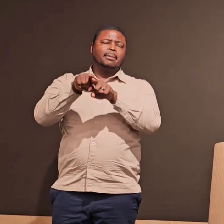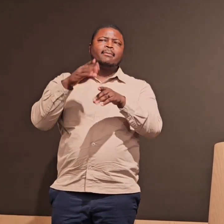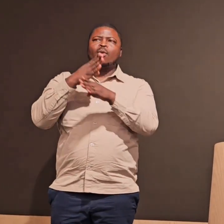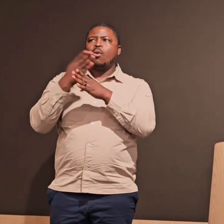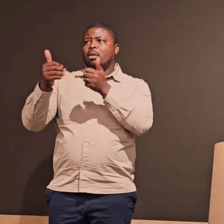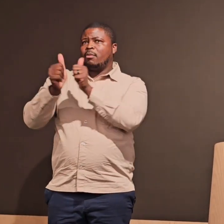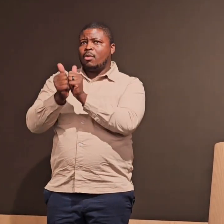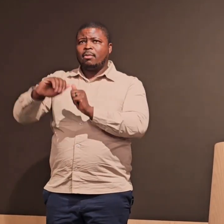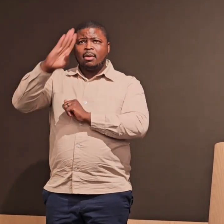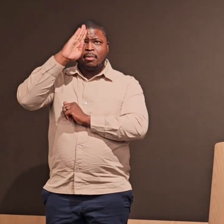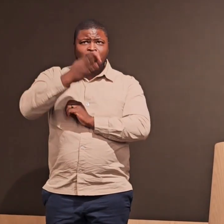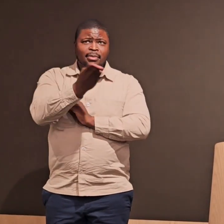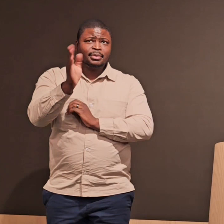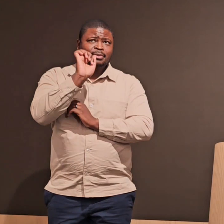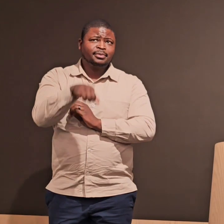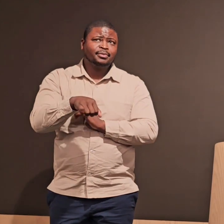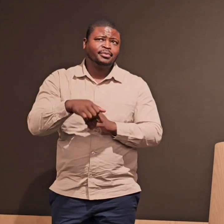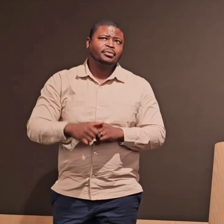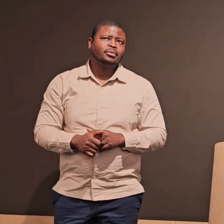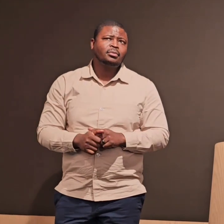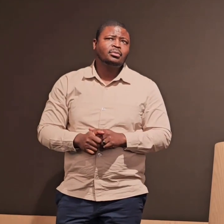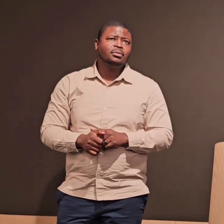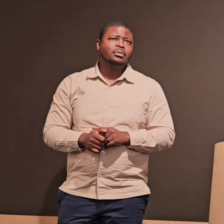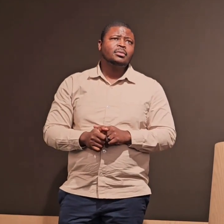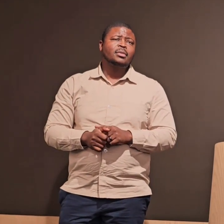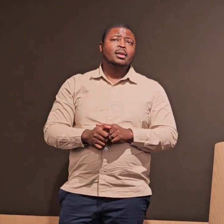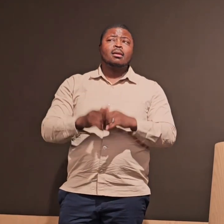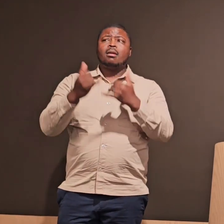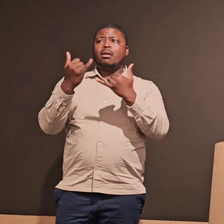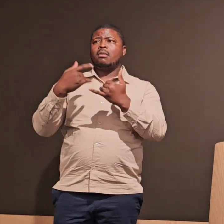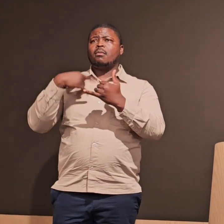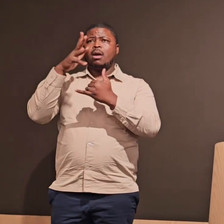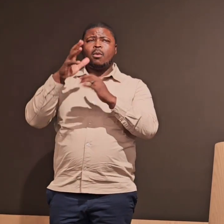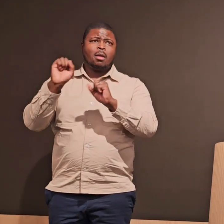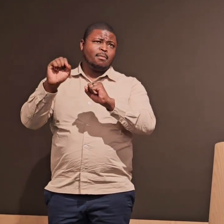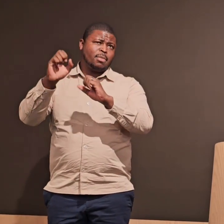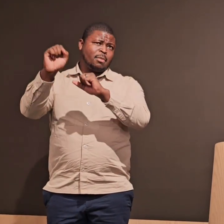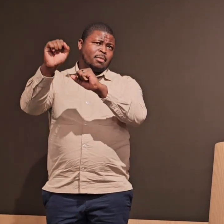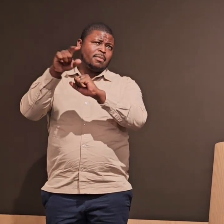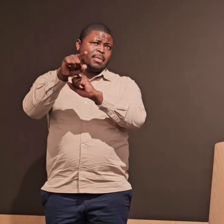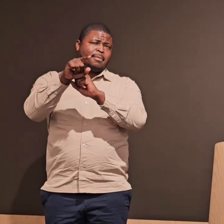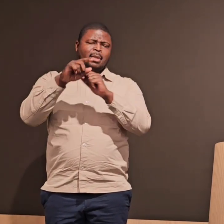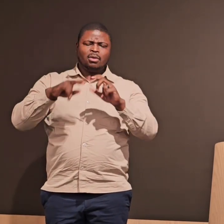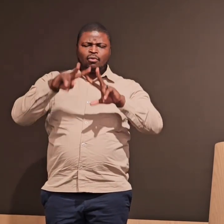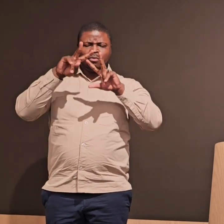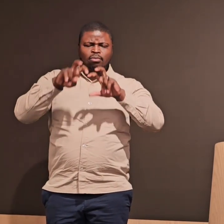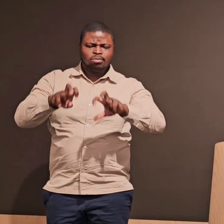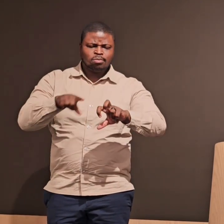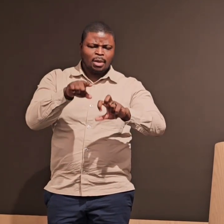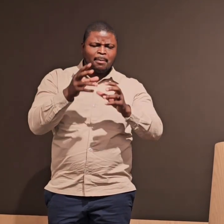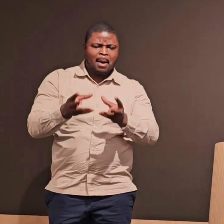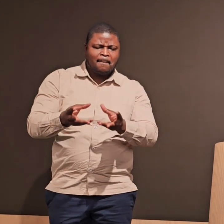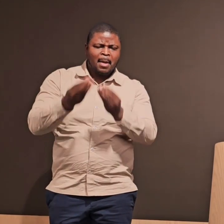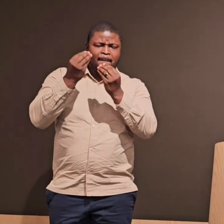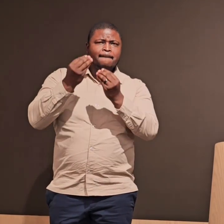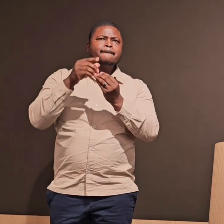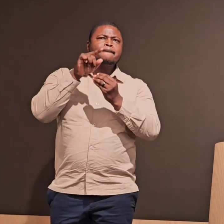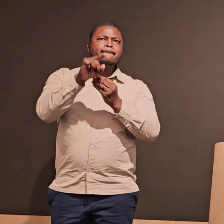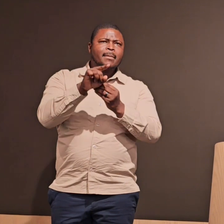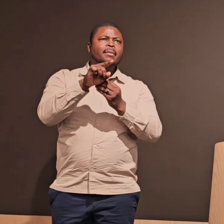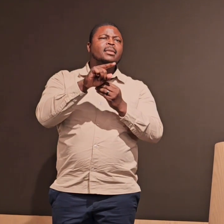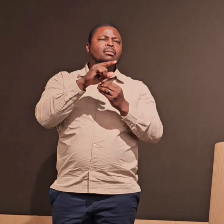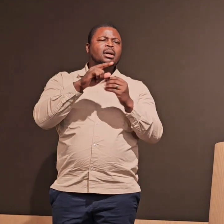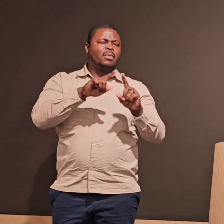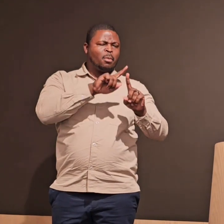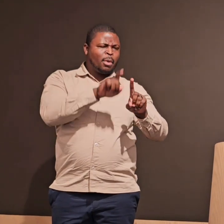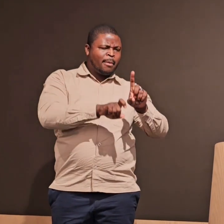afternoon. I'm also going to present the findings of the survey, which was